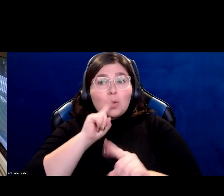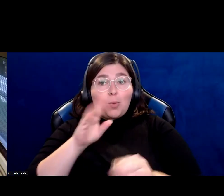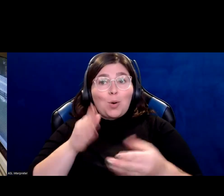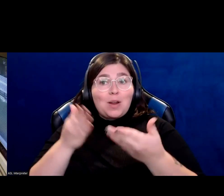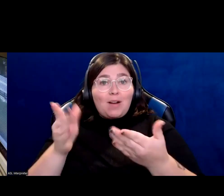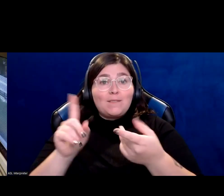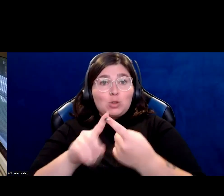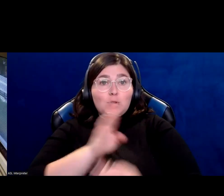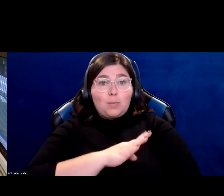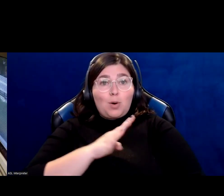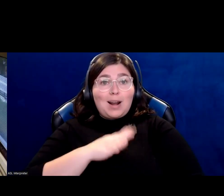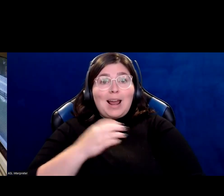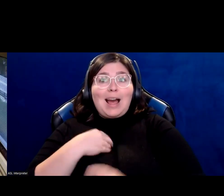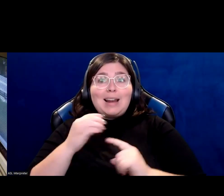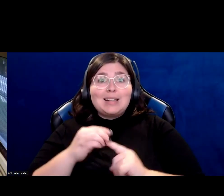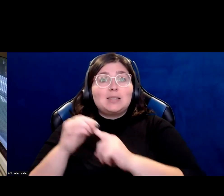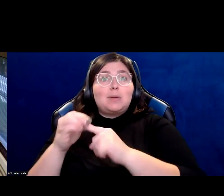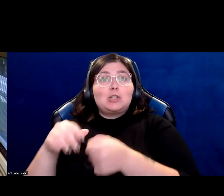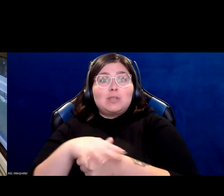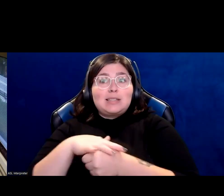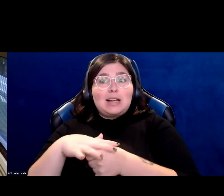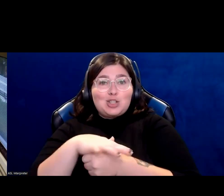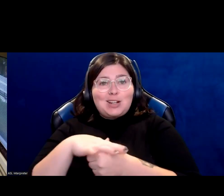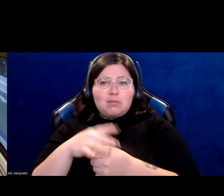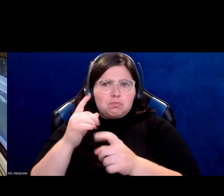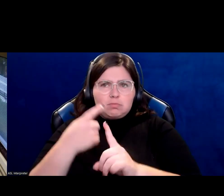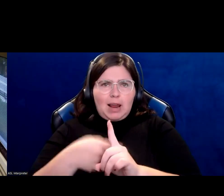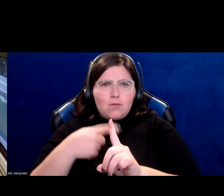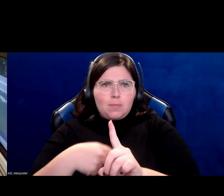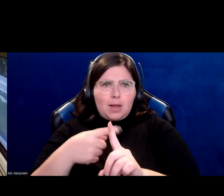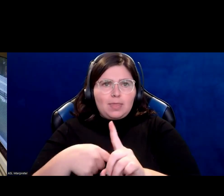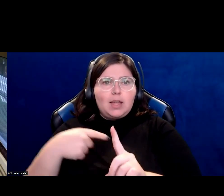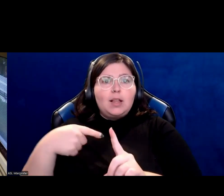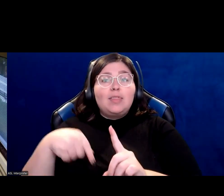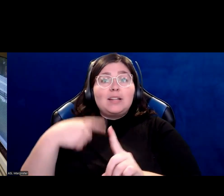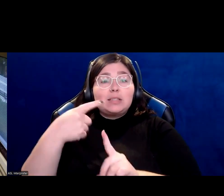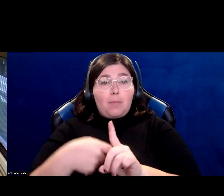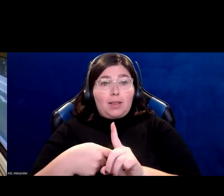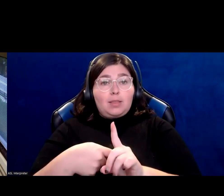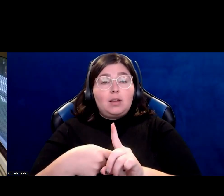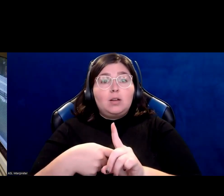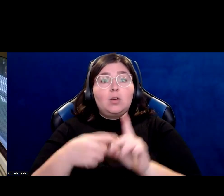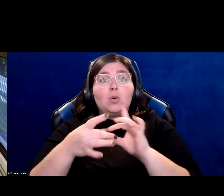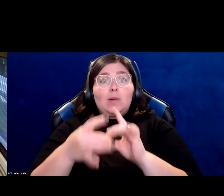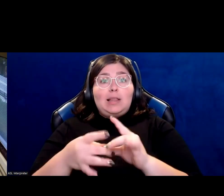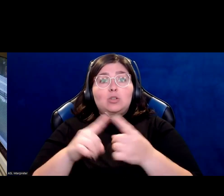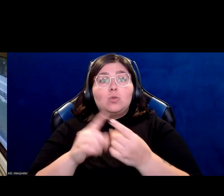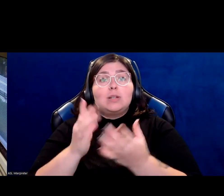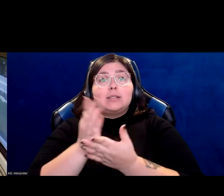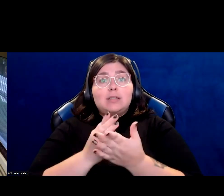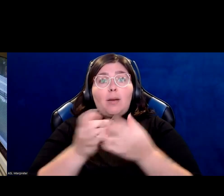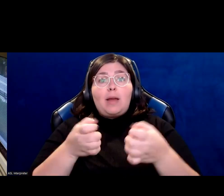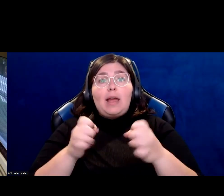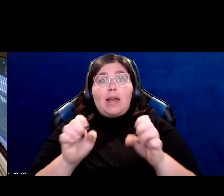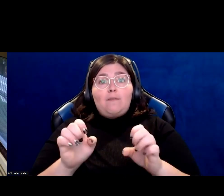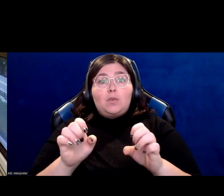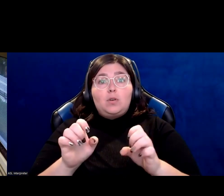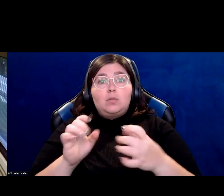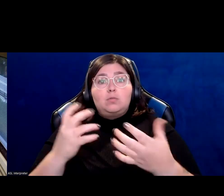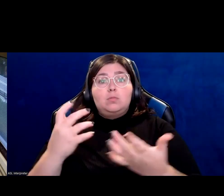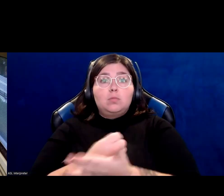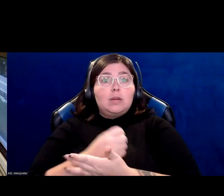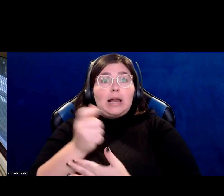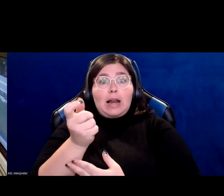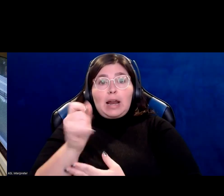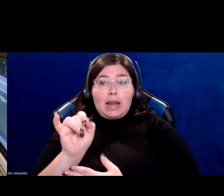each month did have a special section in it, as we do each month. This month was in regards to some of the efforts we're taking, utilizing